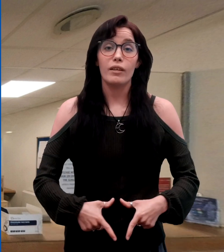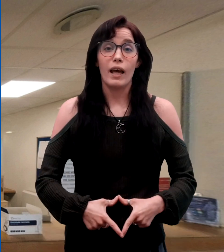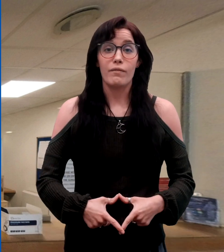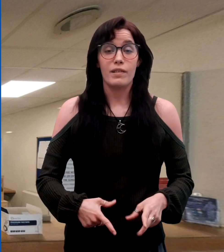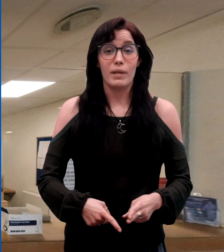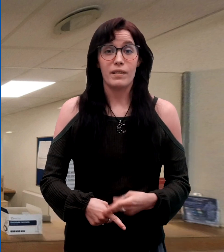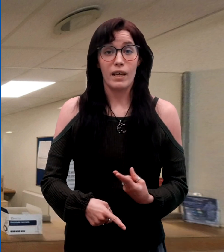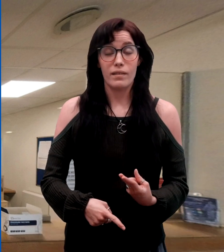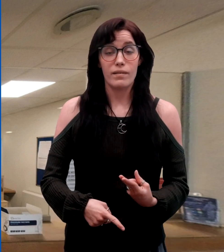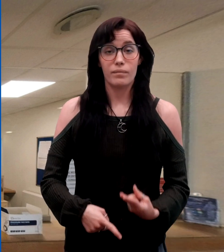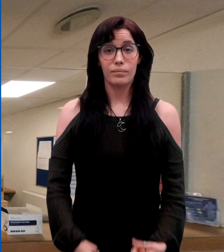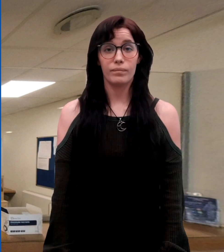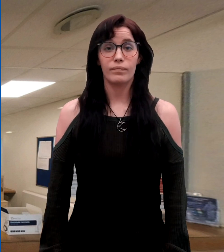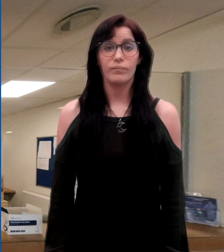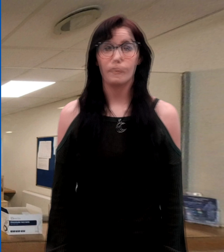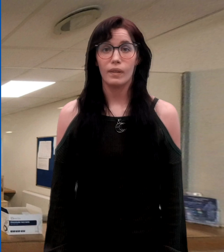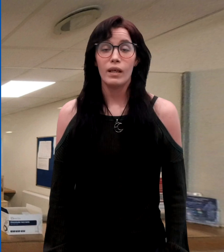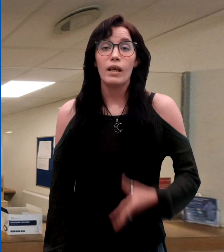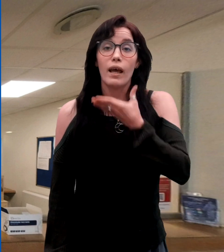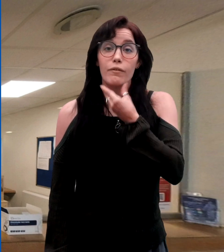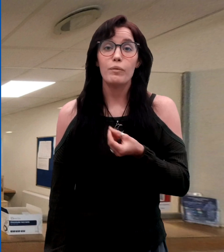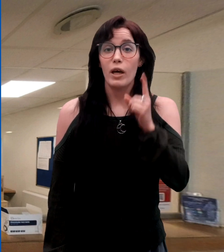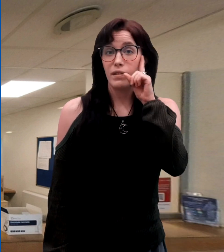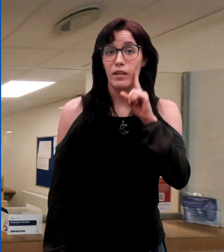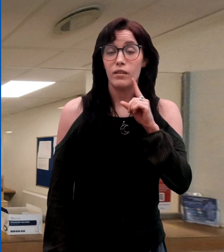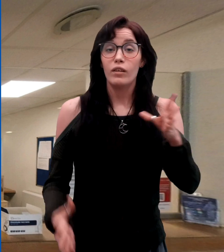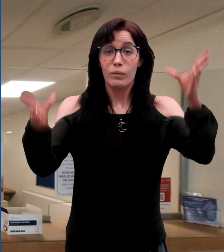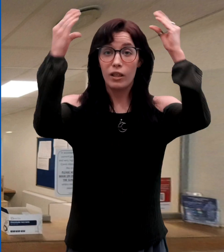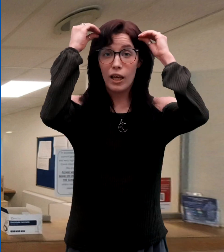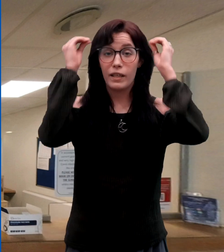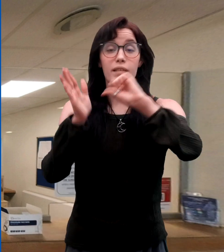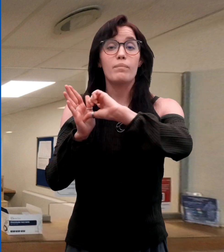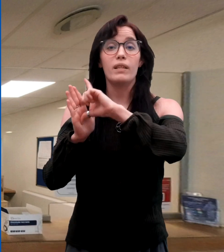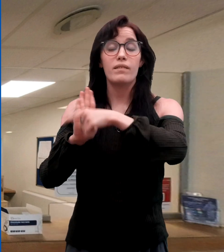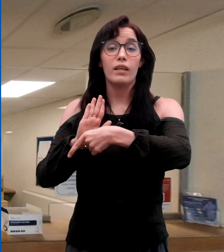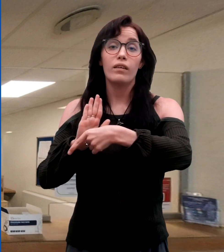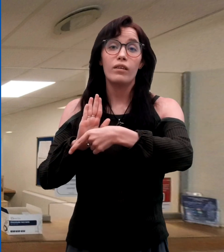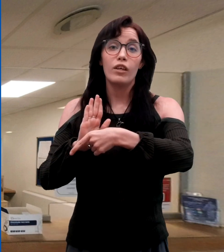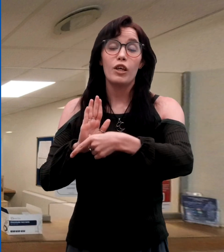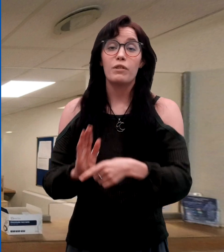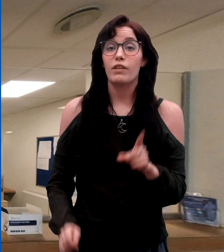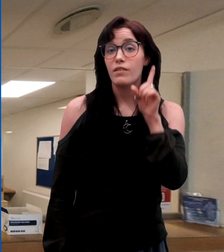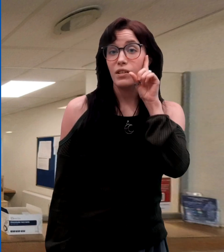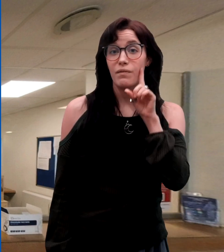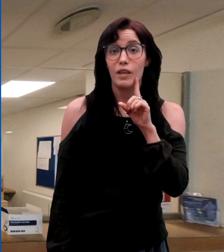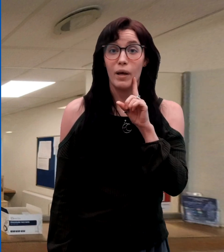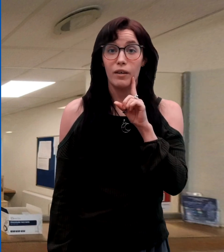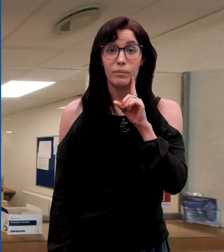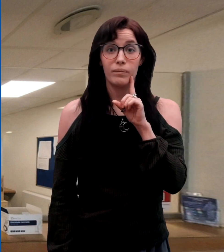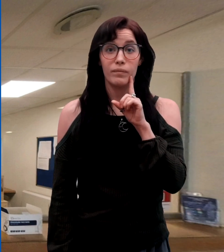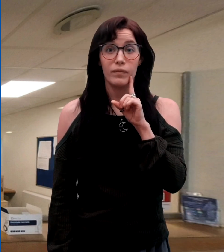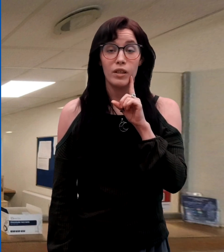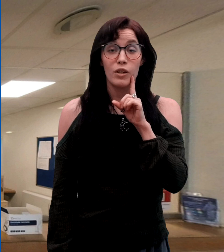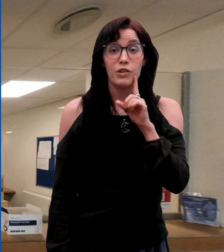can still have a smear test. Every person with a learning disability who is registered as